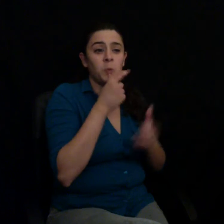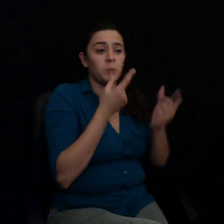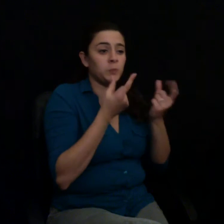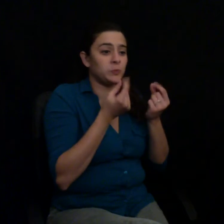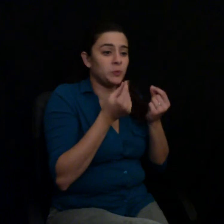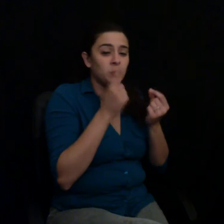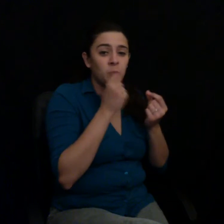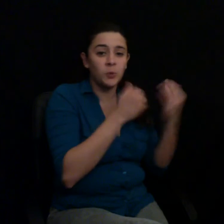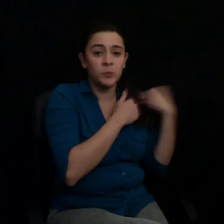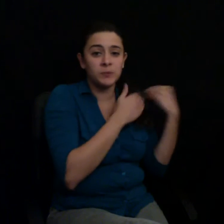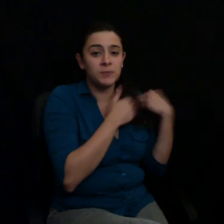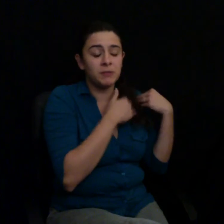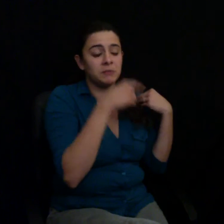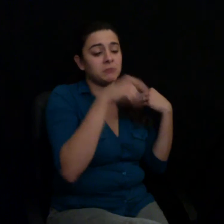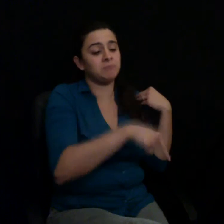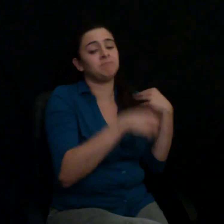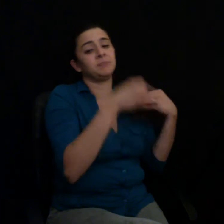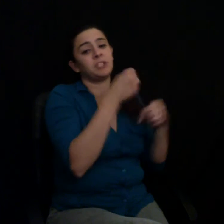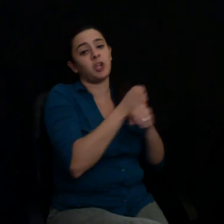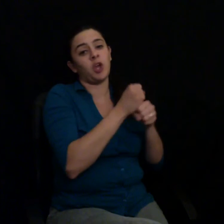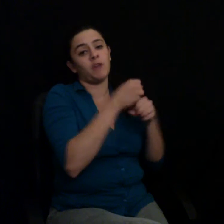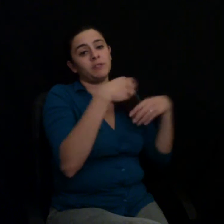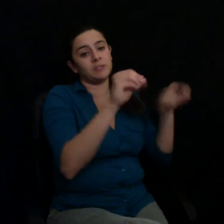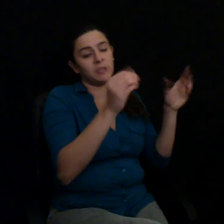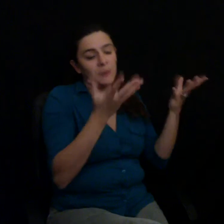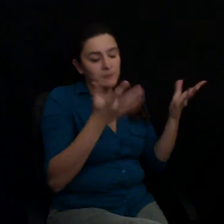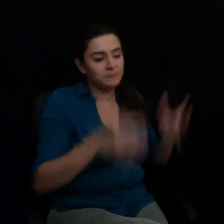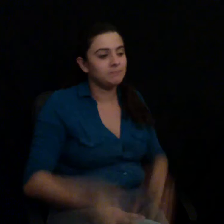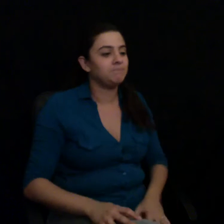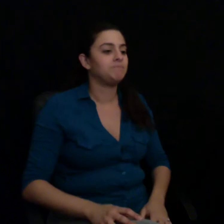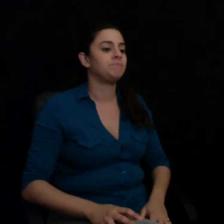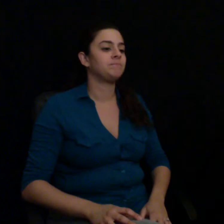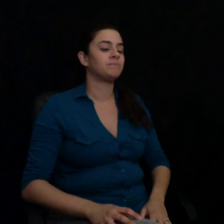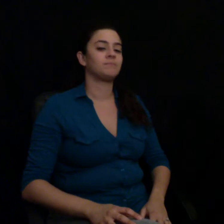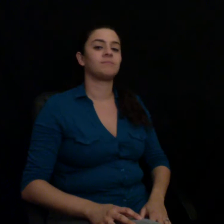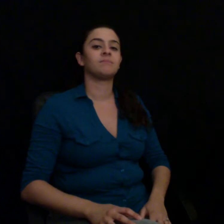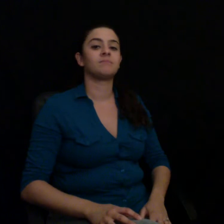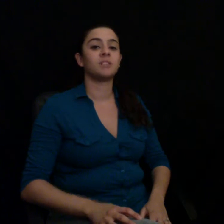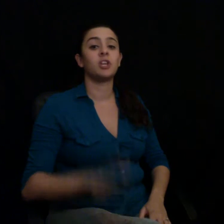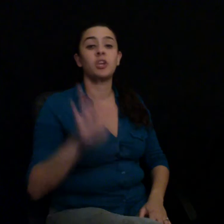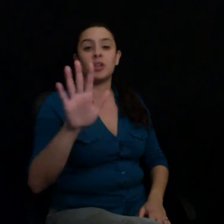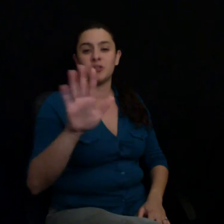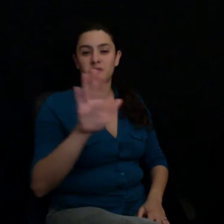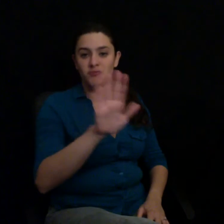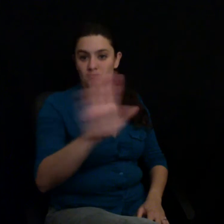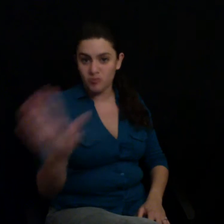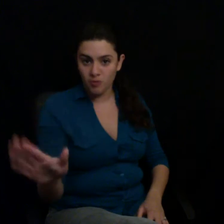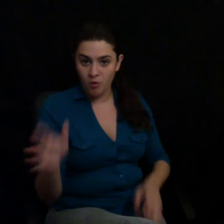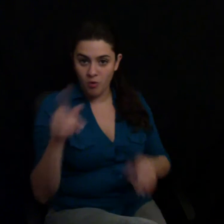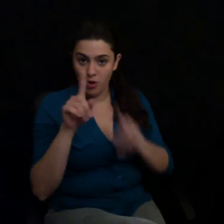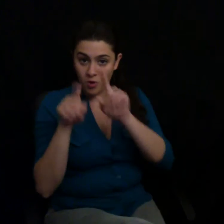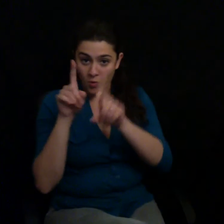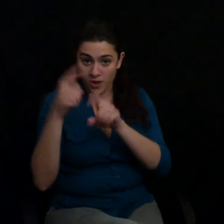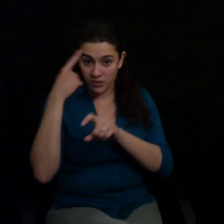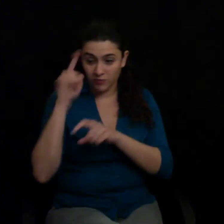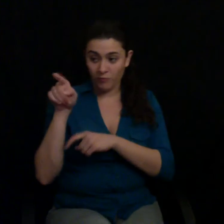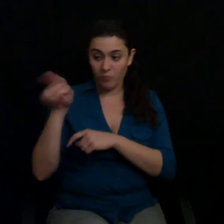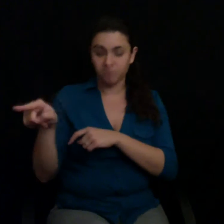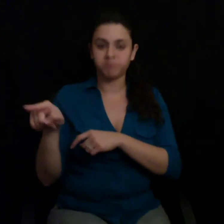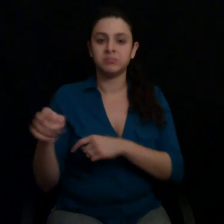citizen here that wanted to contribute. Okay, so let's get right to your burning questions for Huck. On the subreddit, a user named Chester182,